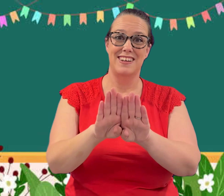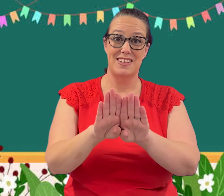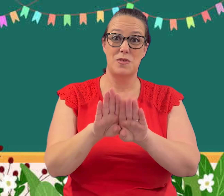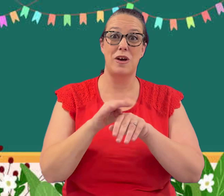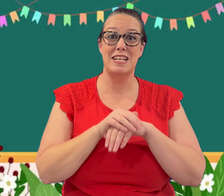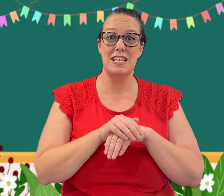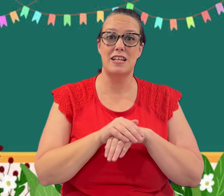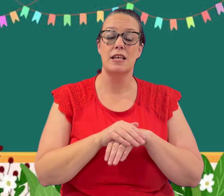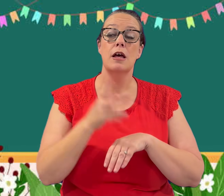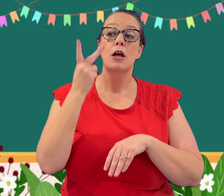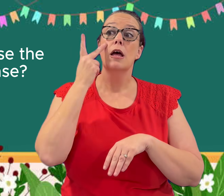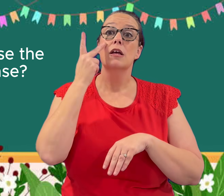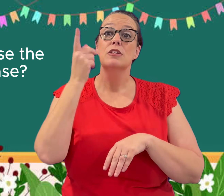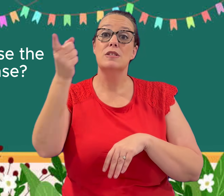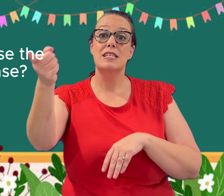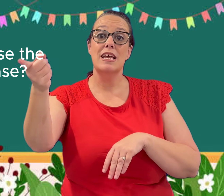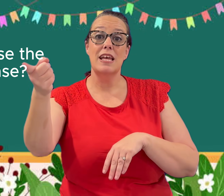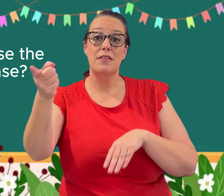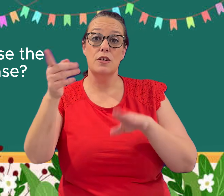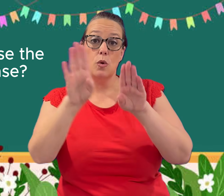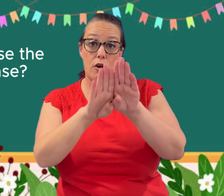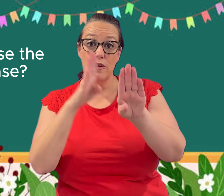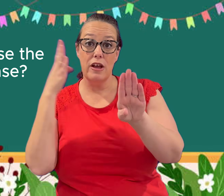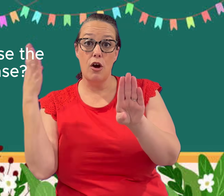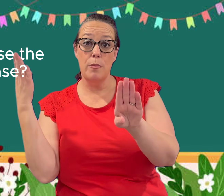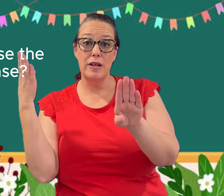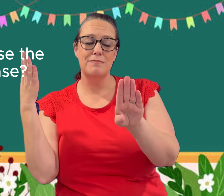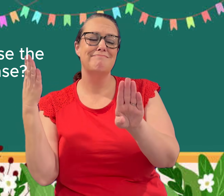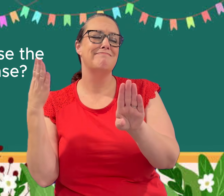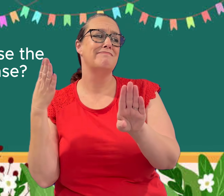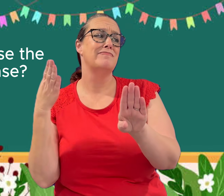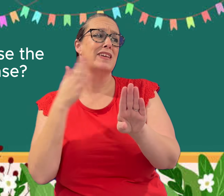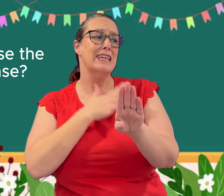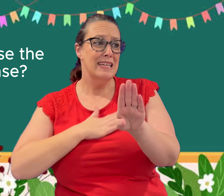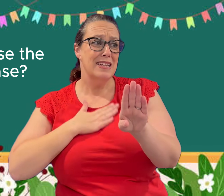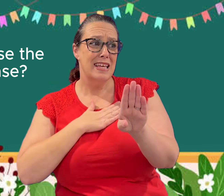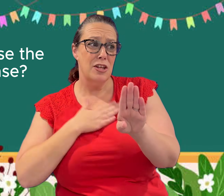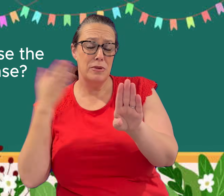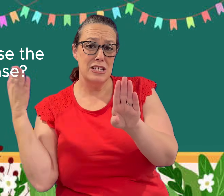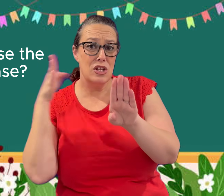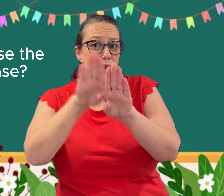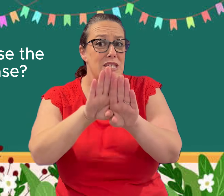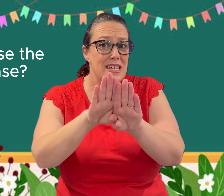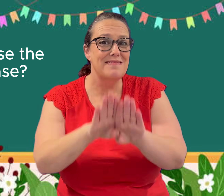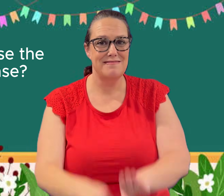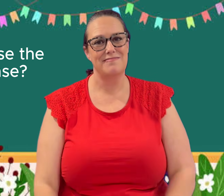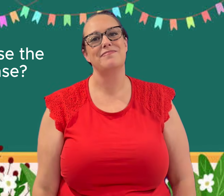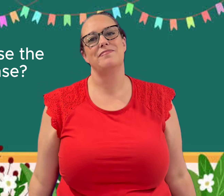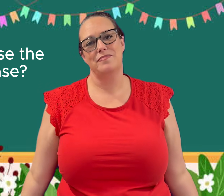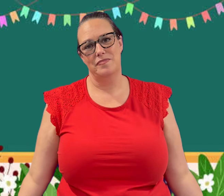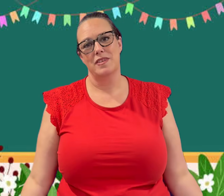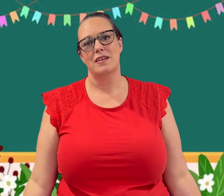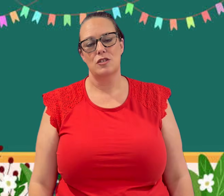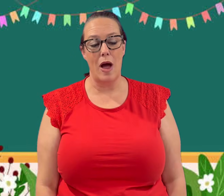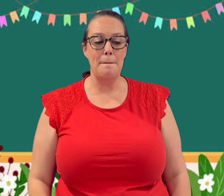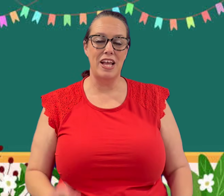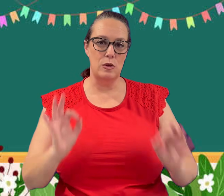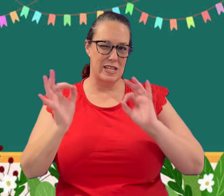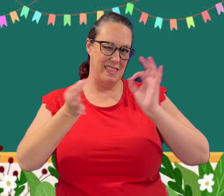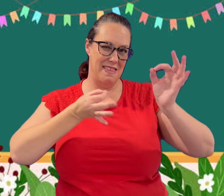so what I said is, you see the door over there open? Can you please close it? So I might use it in that